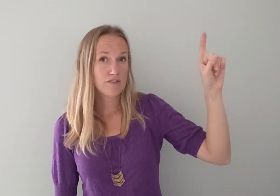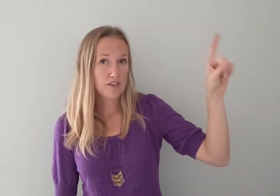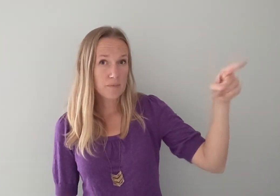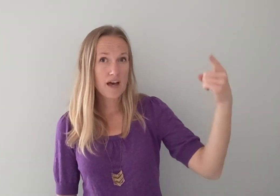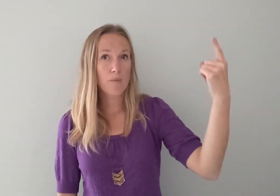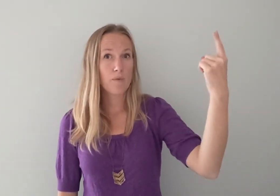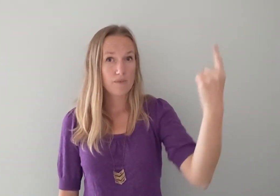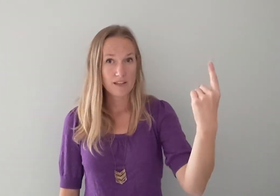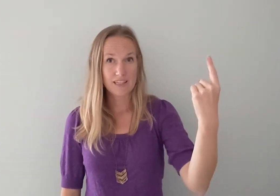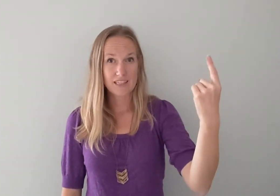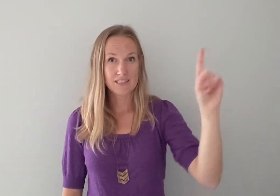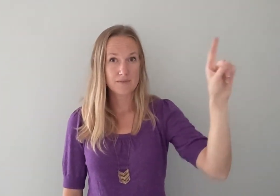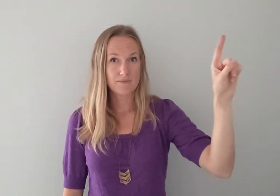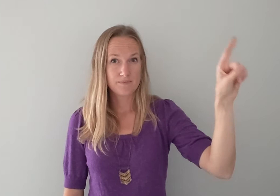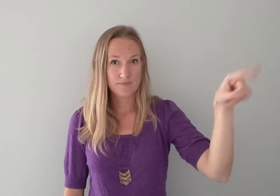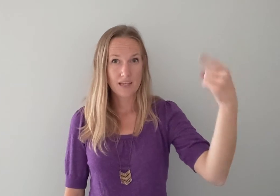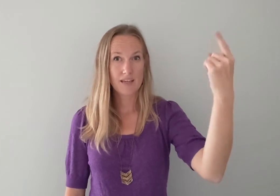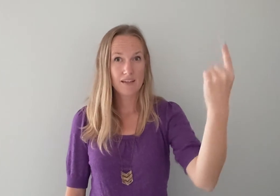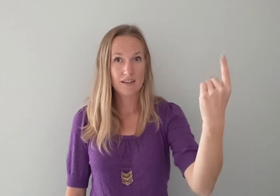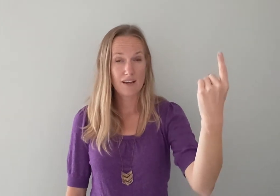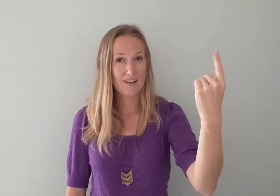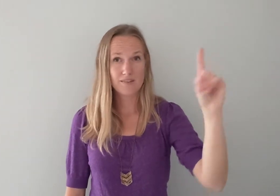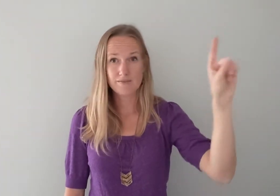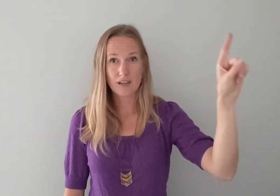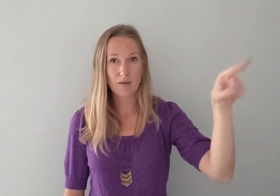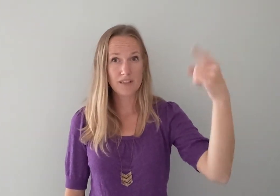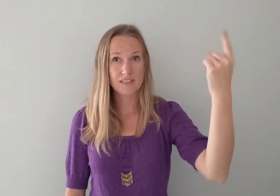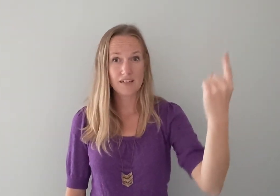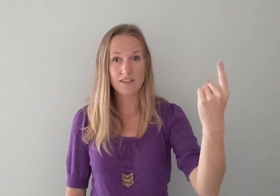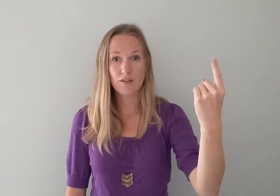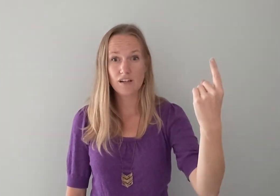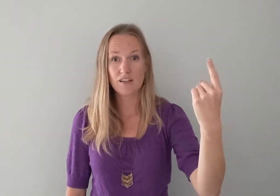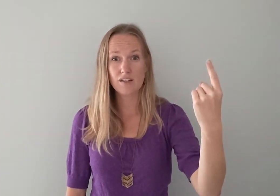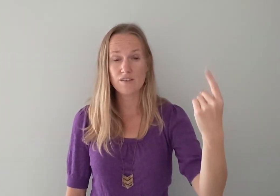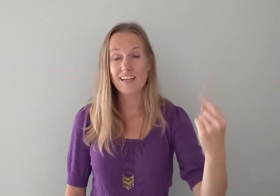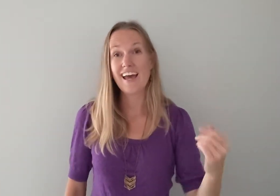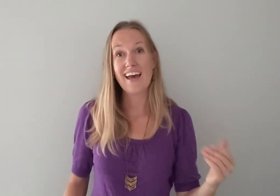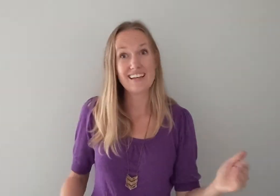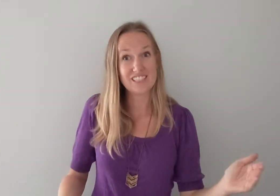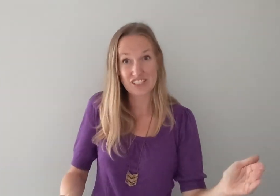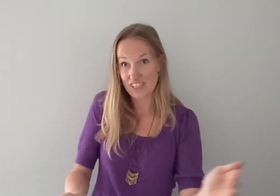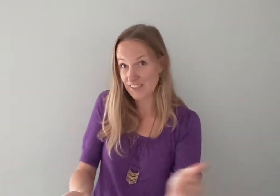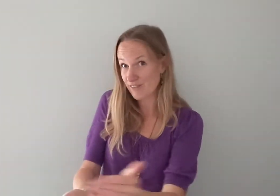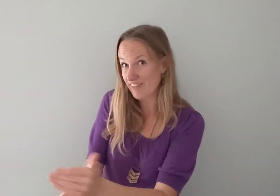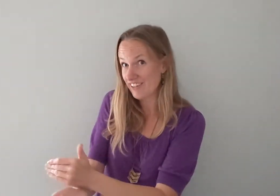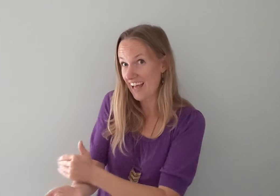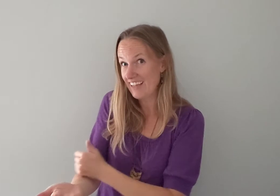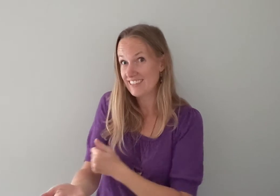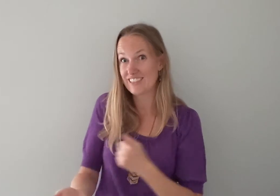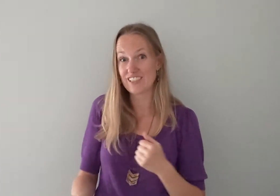flip that like this. Okay, alone, all by yourself. You alone, and then deserve. We've learned that.